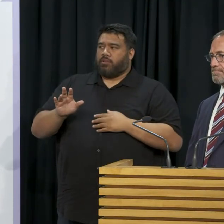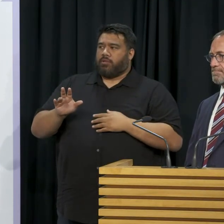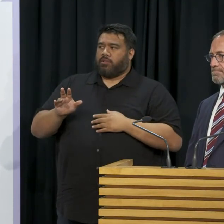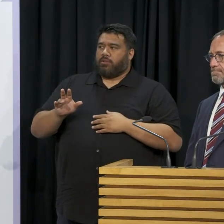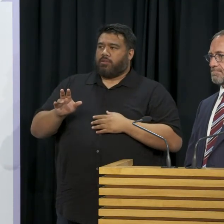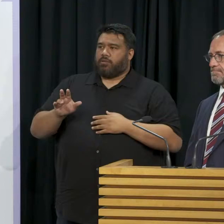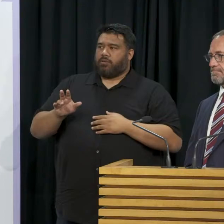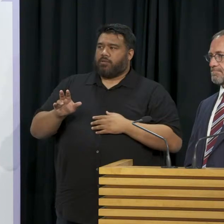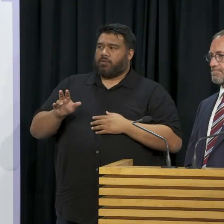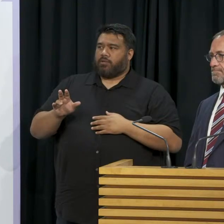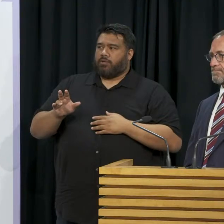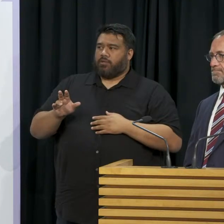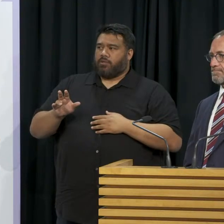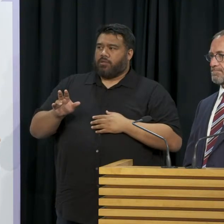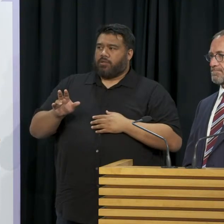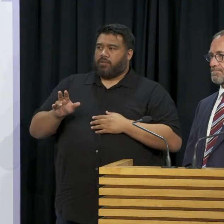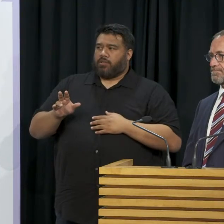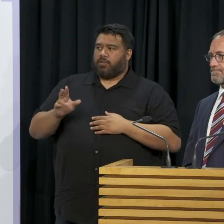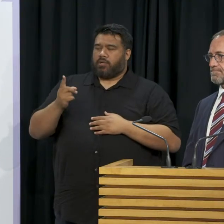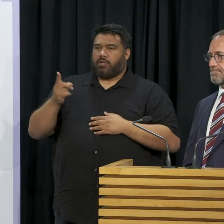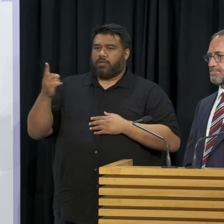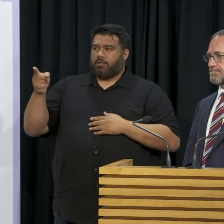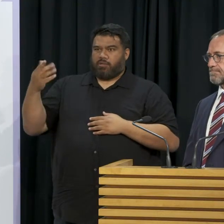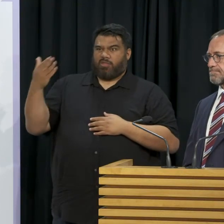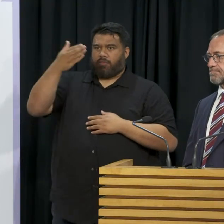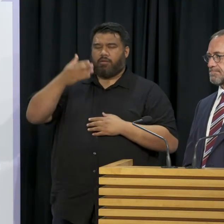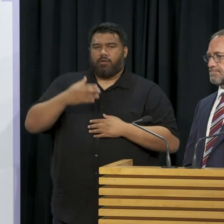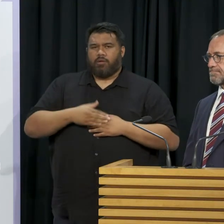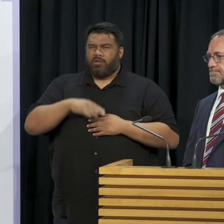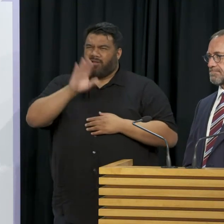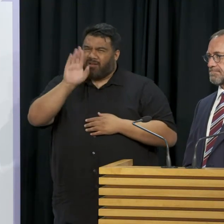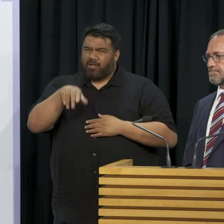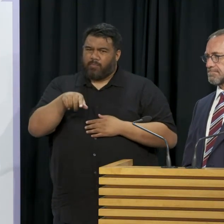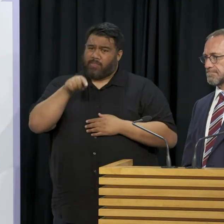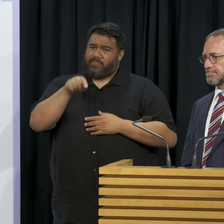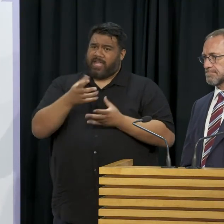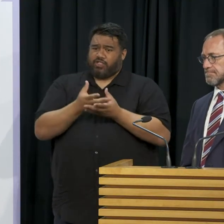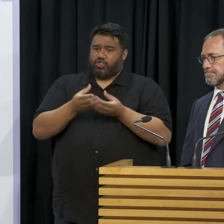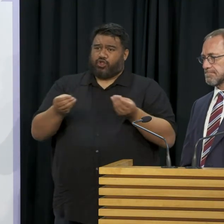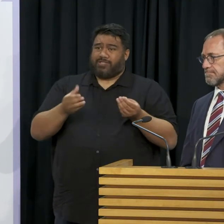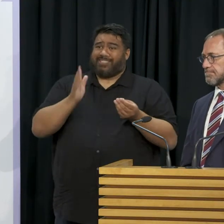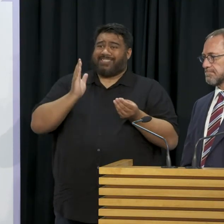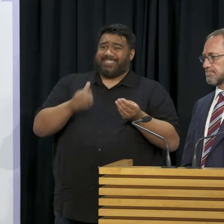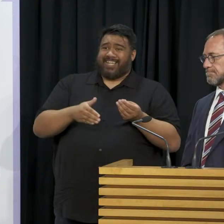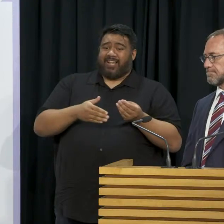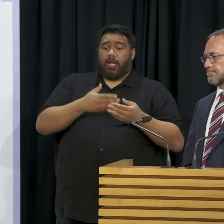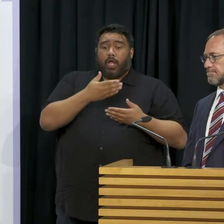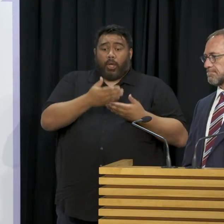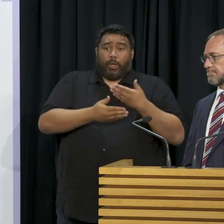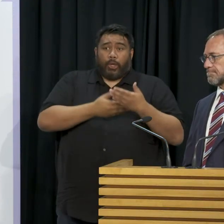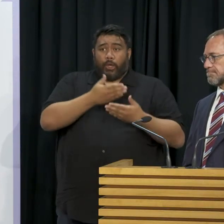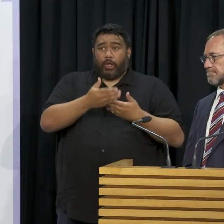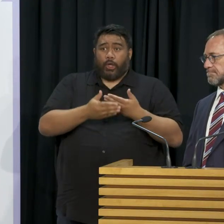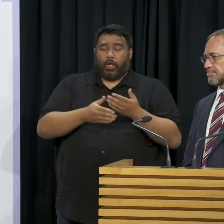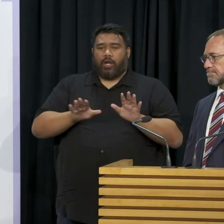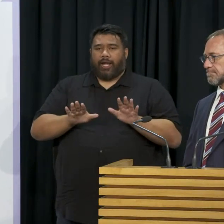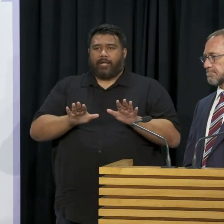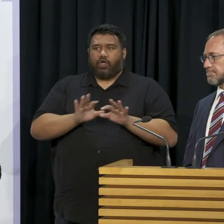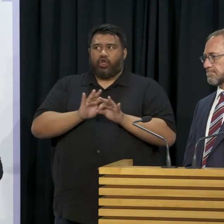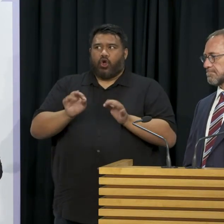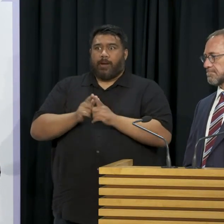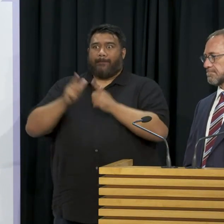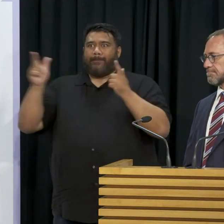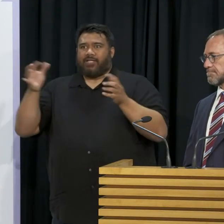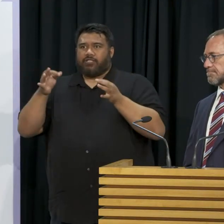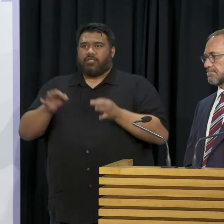still... Yeah. Sorry, I think... Can I just get a follow-up? Is the solution still sustained moderation? We don't want to continue to see the exorbitant